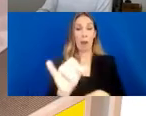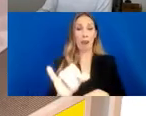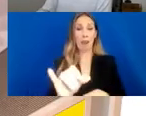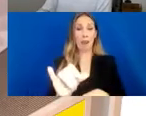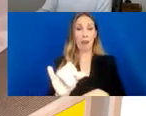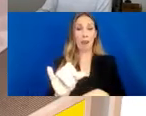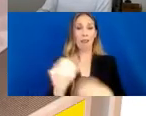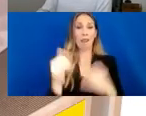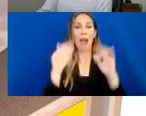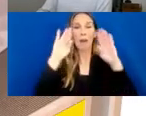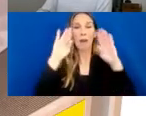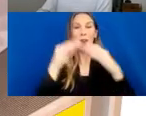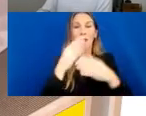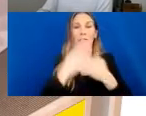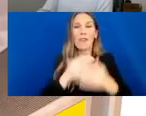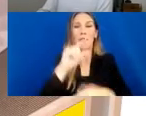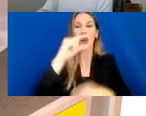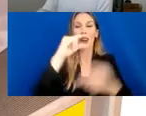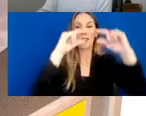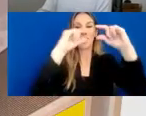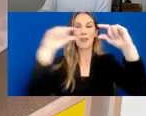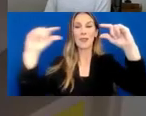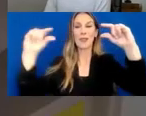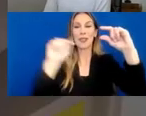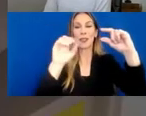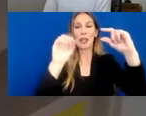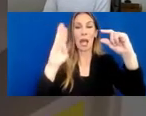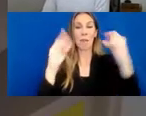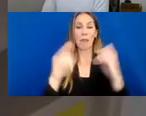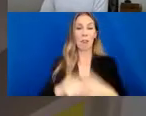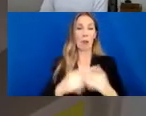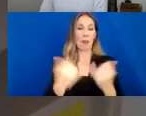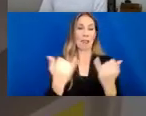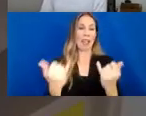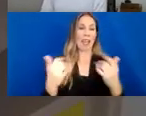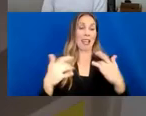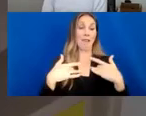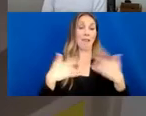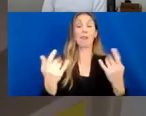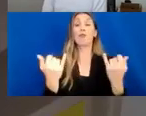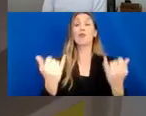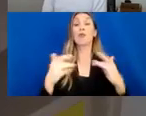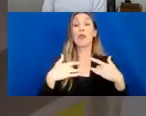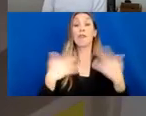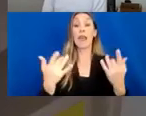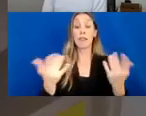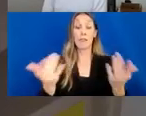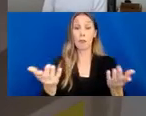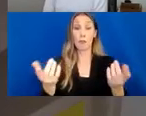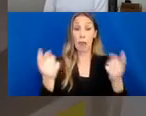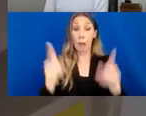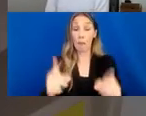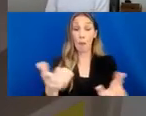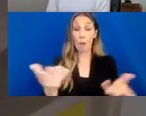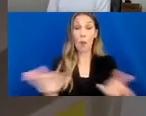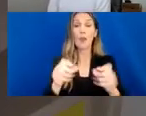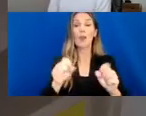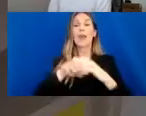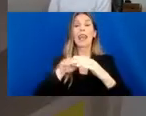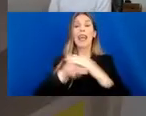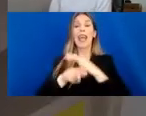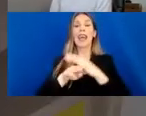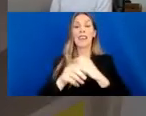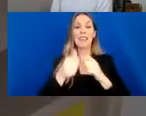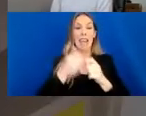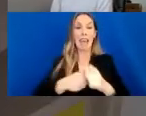few of the tabs, starting with today's events. Today's events is going to be where you can access every